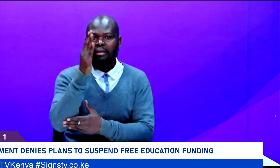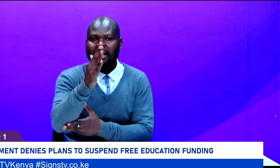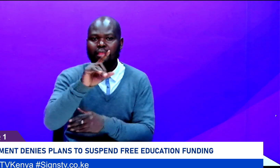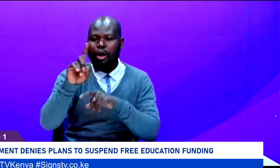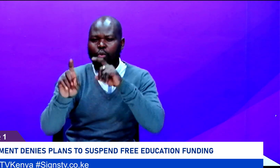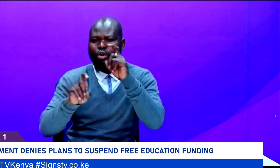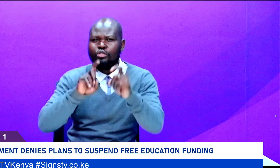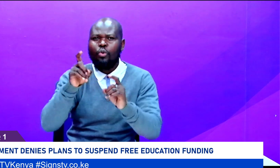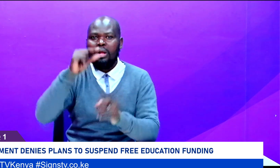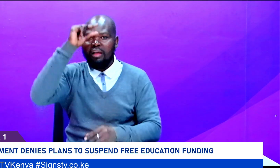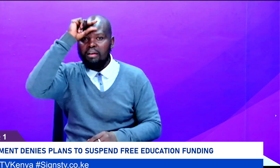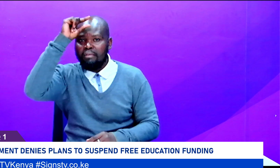enrollment.